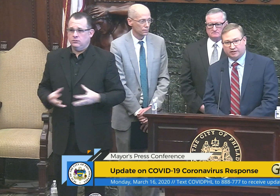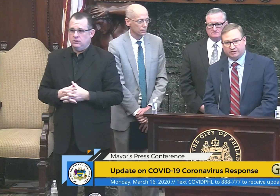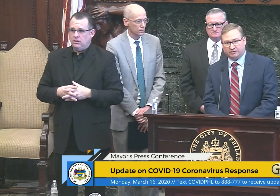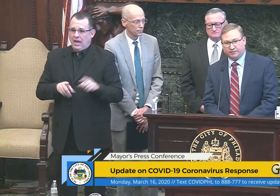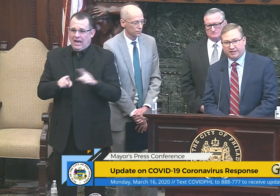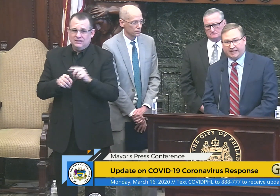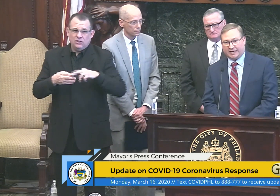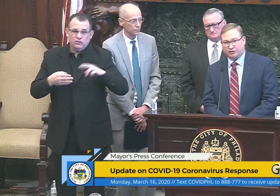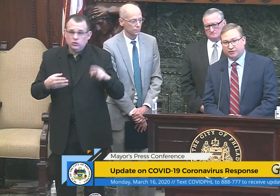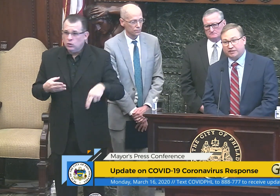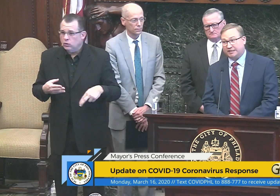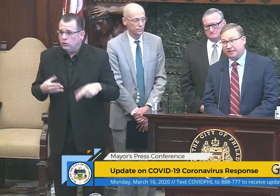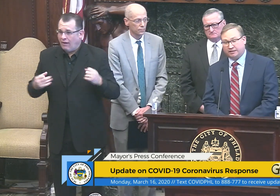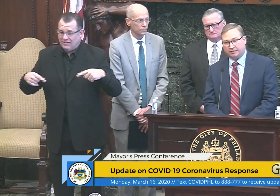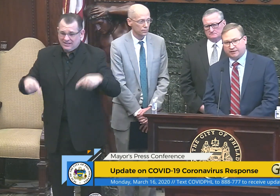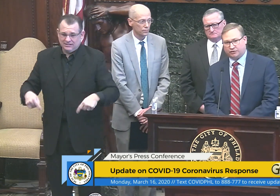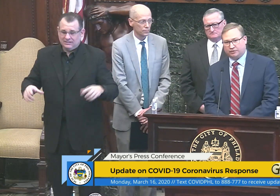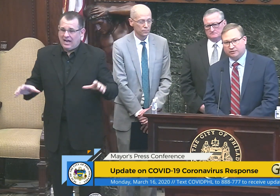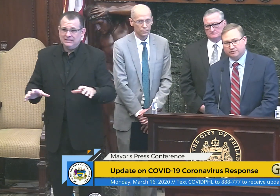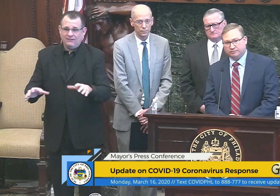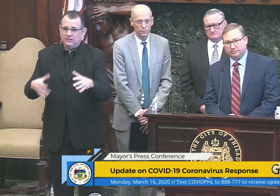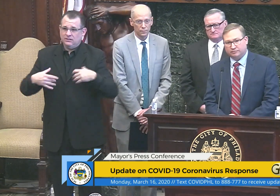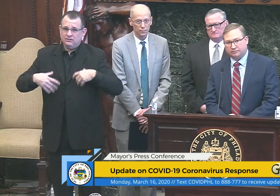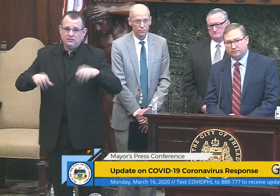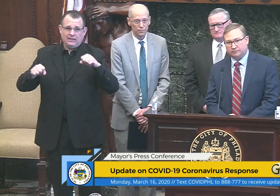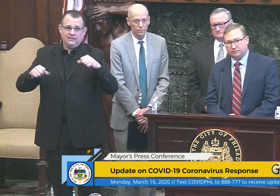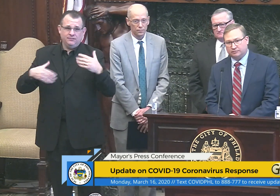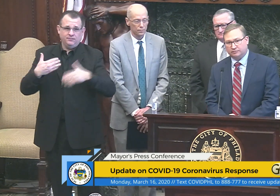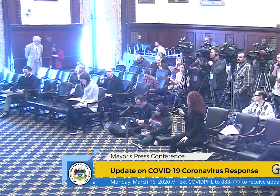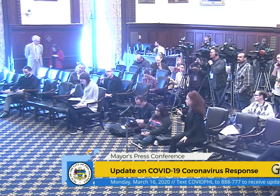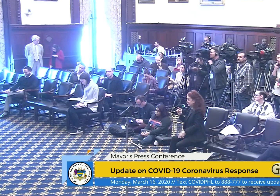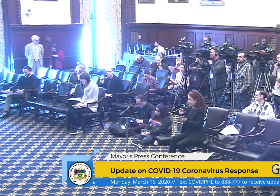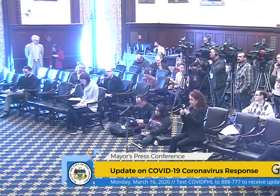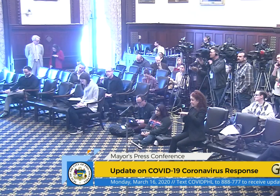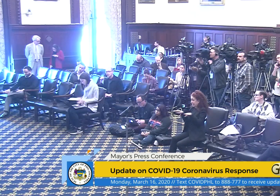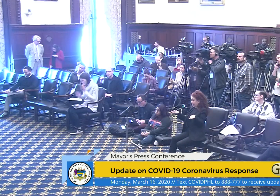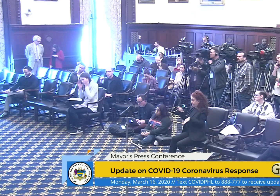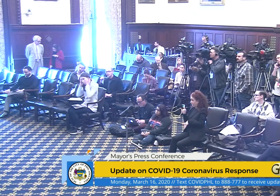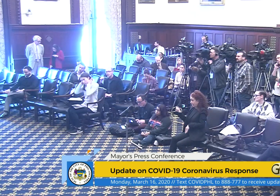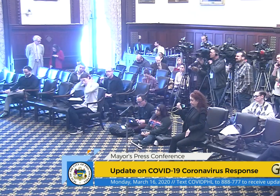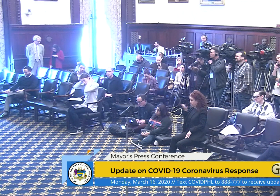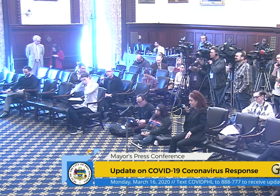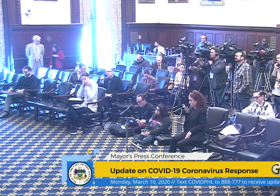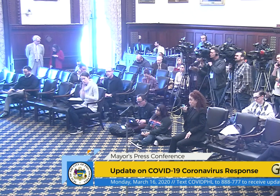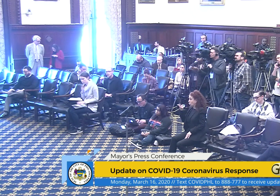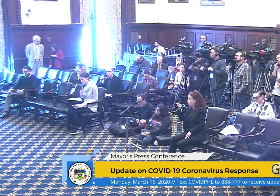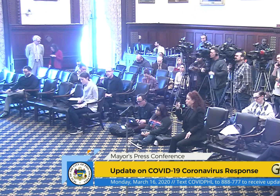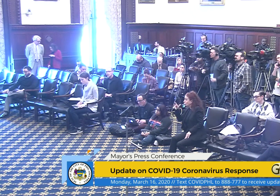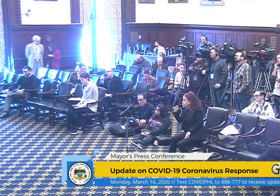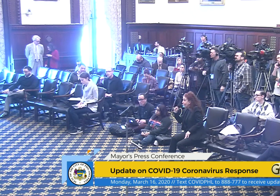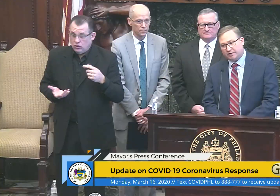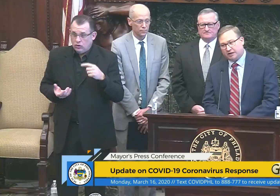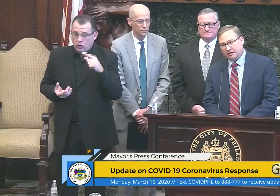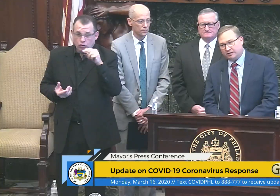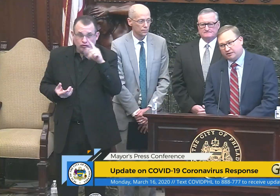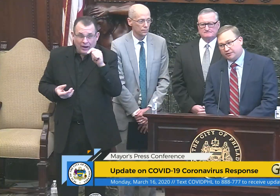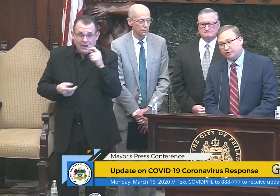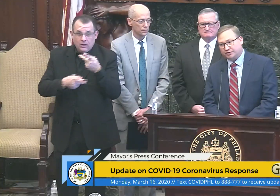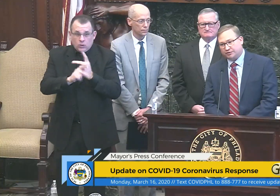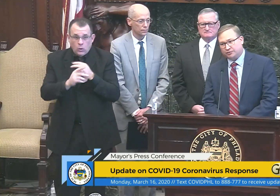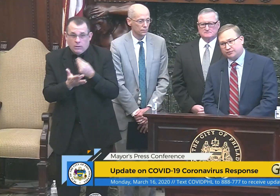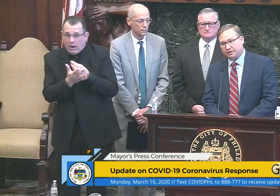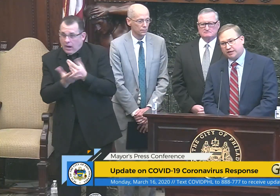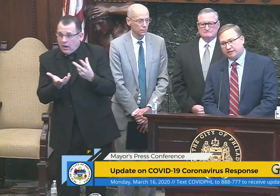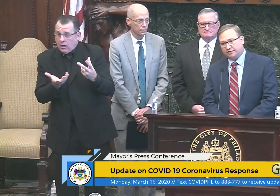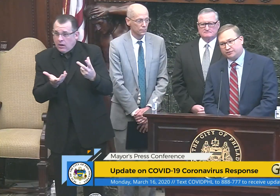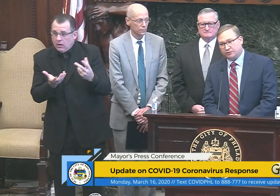us taking action to contain the infection. Certainly, we've increased